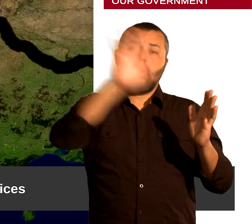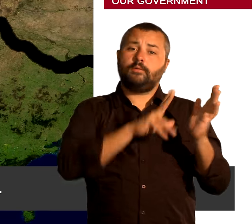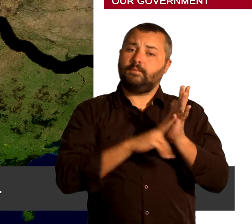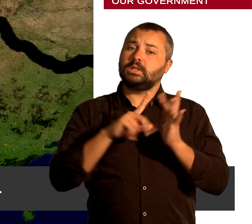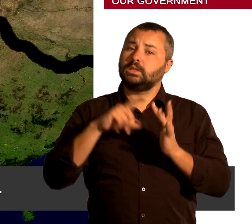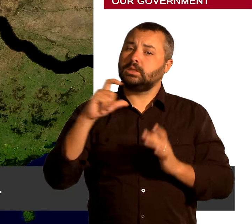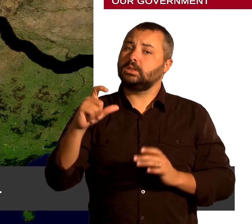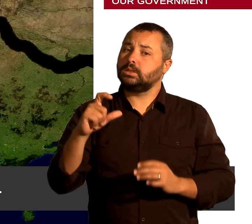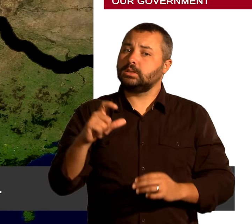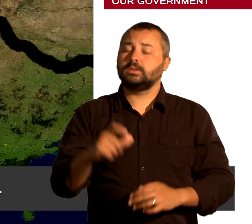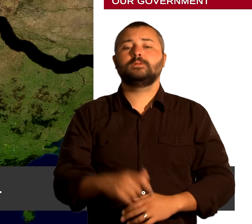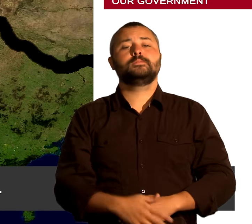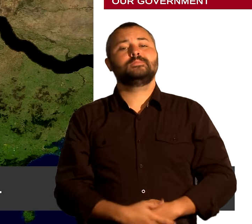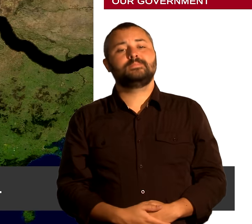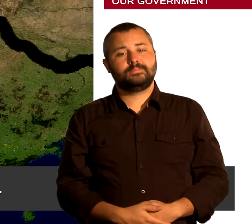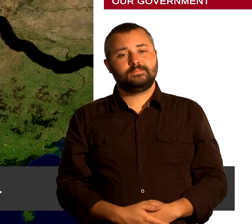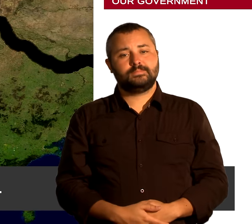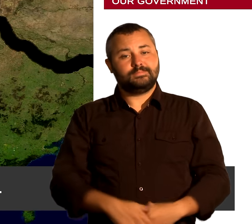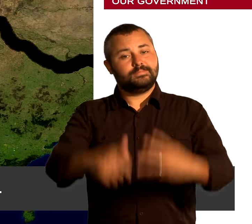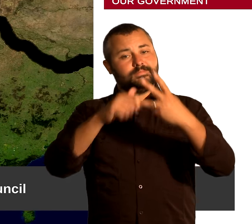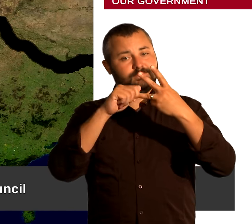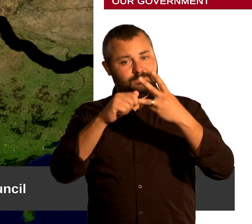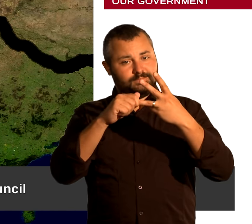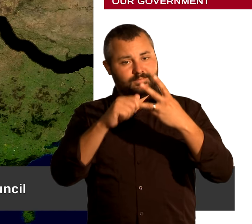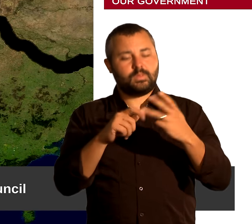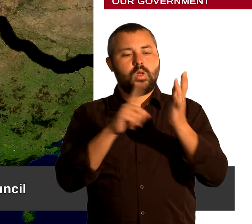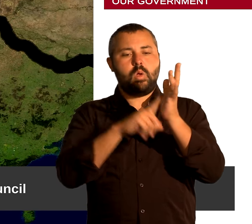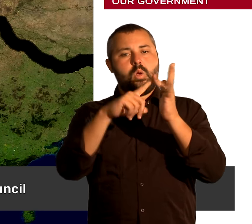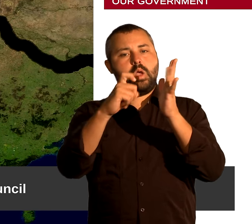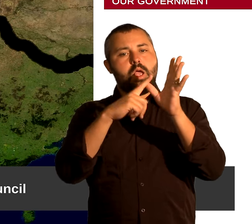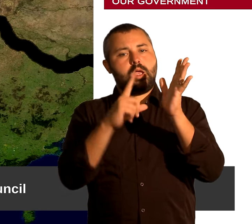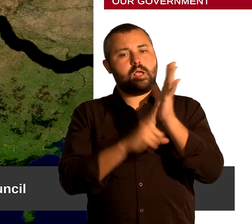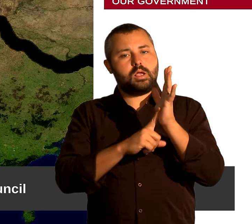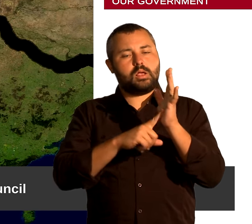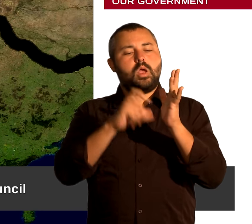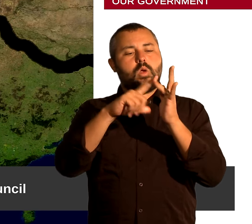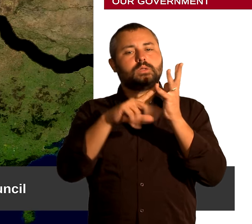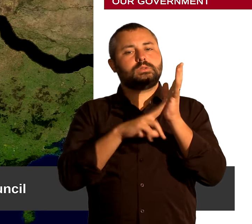services for all of Victoria. Thirdly, the Local Council.